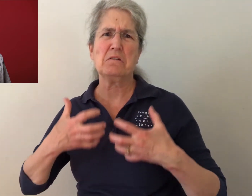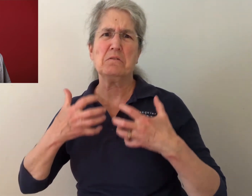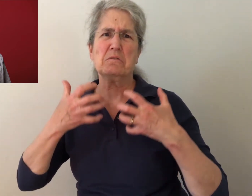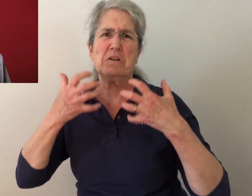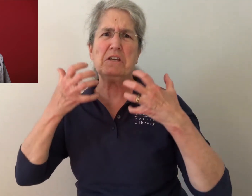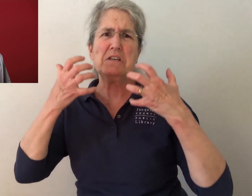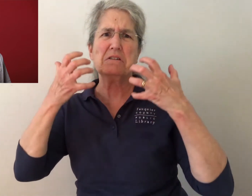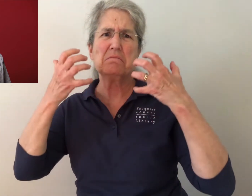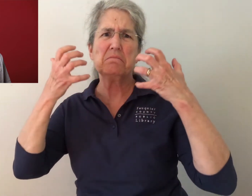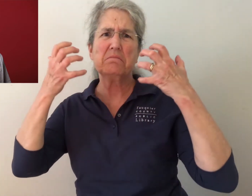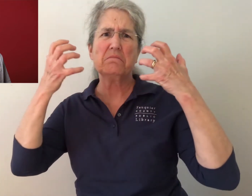Angry.